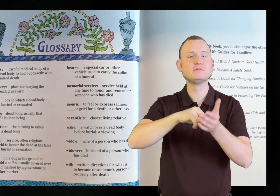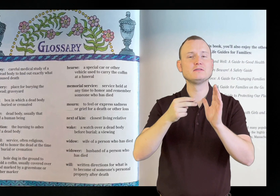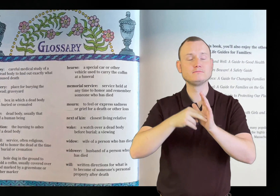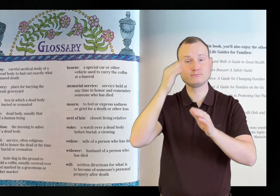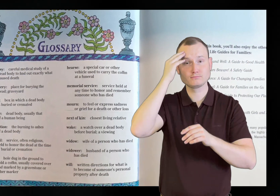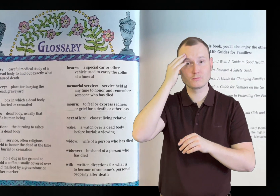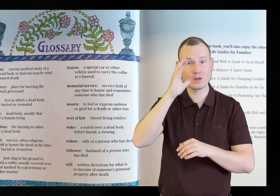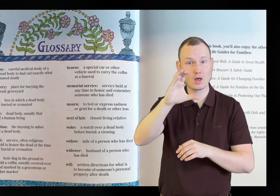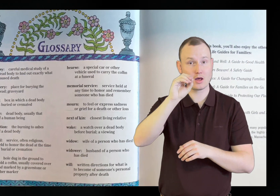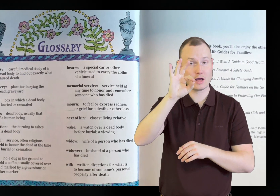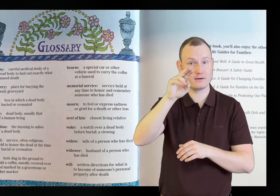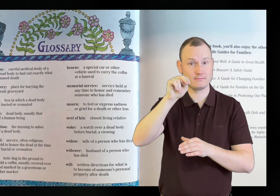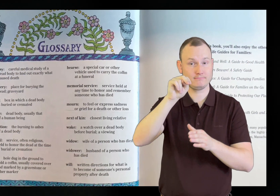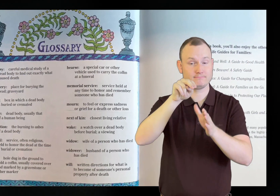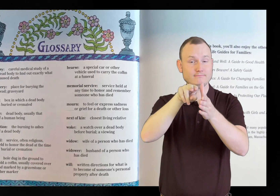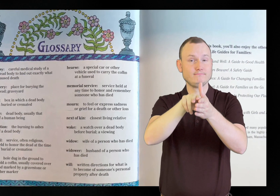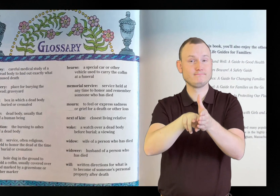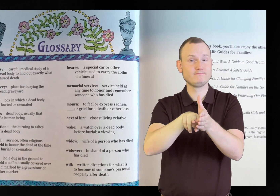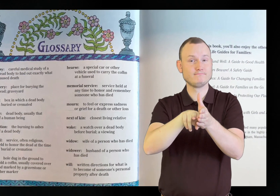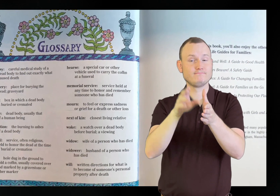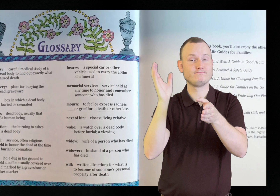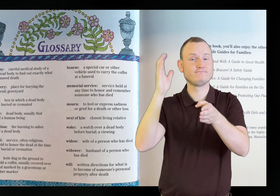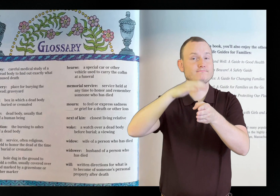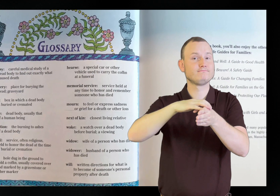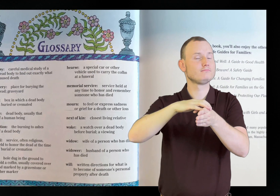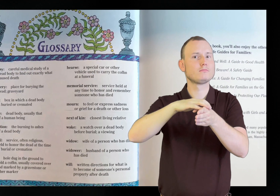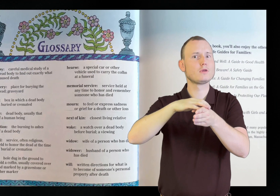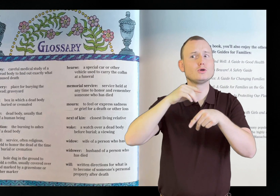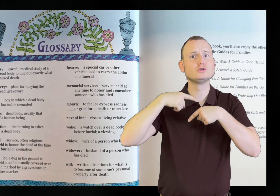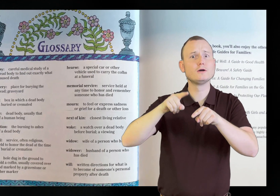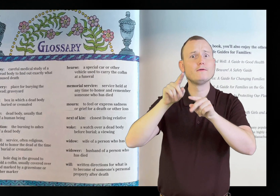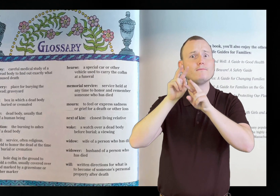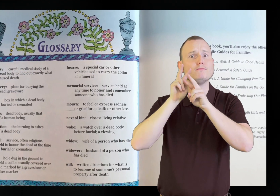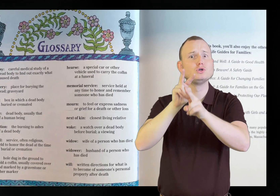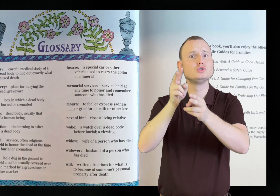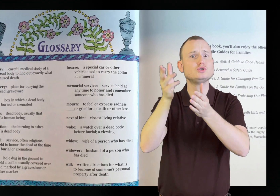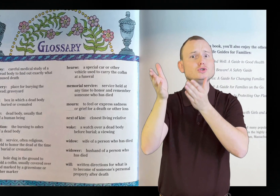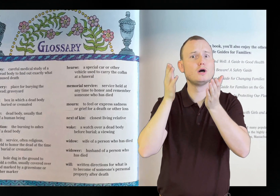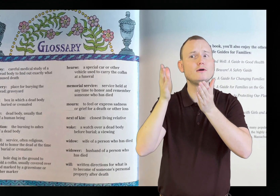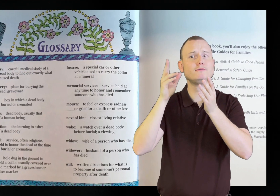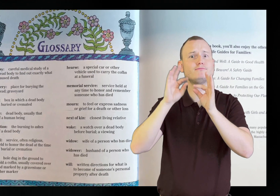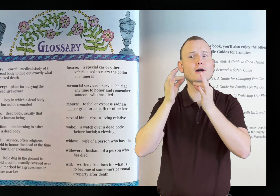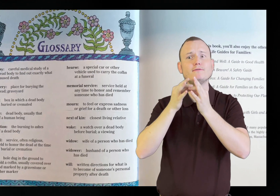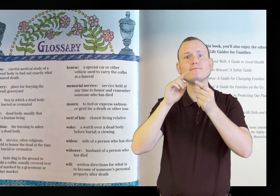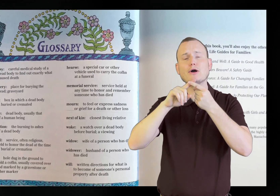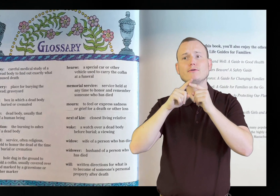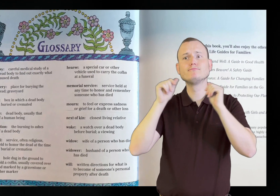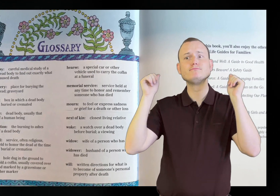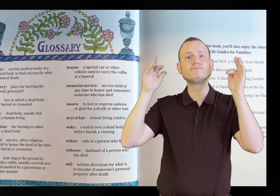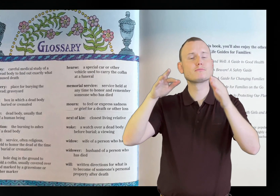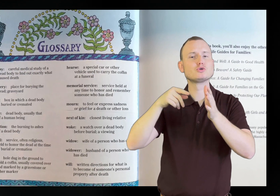Wake. A watch over a dead body before burial. A viewing.